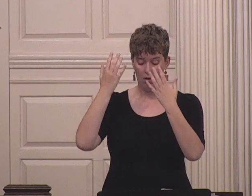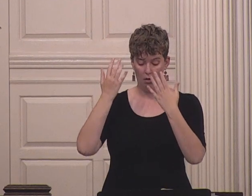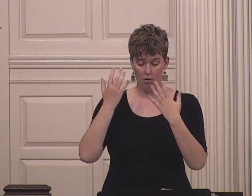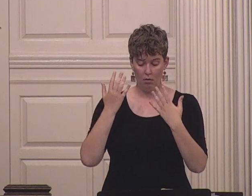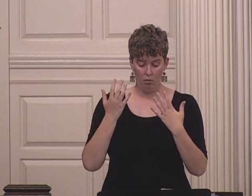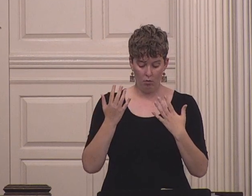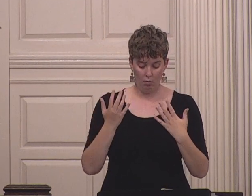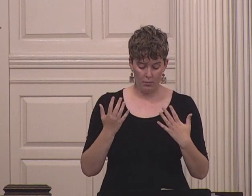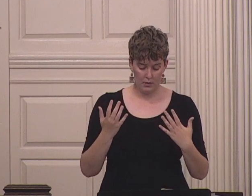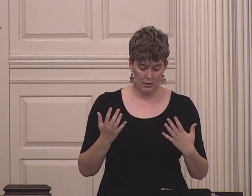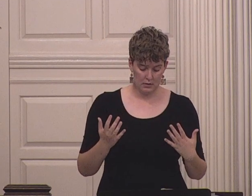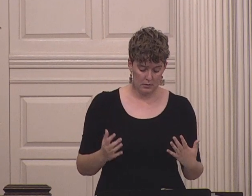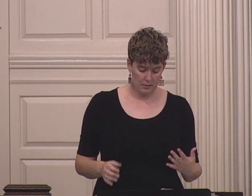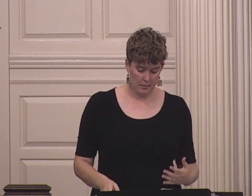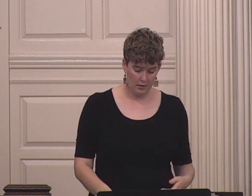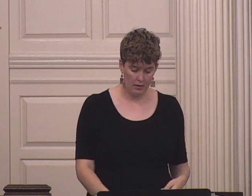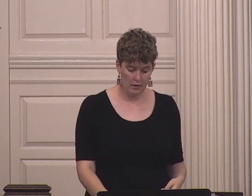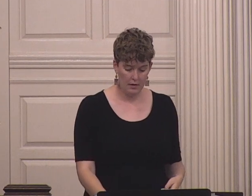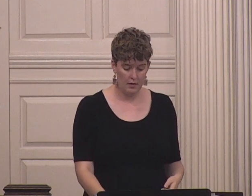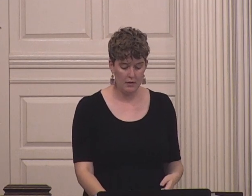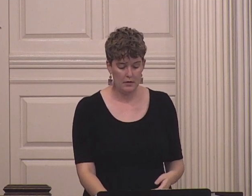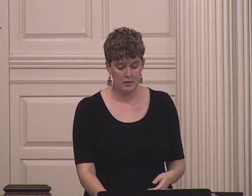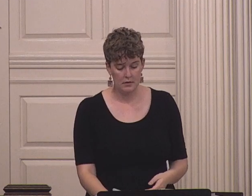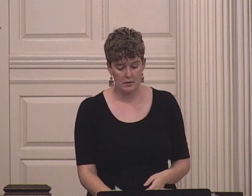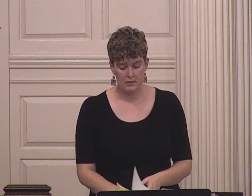dona nobis